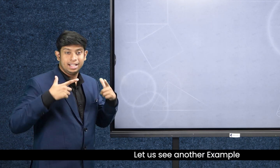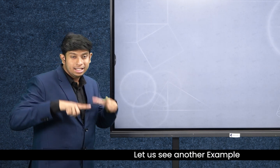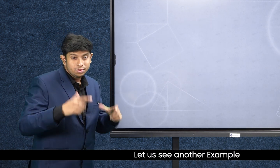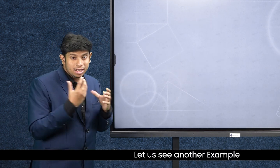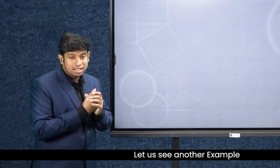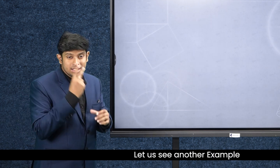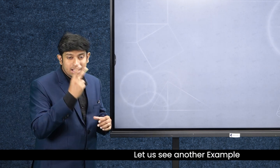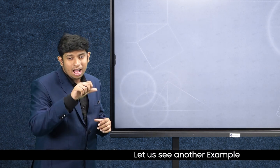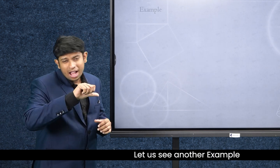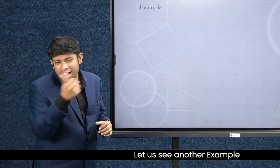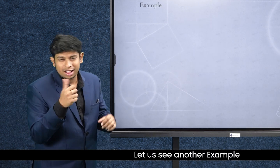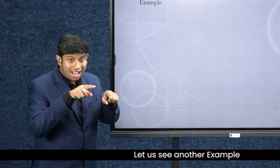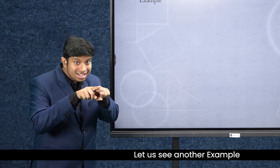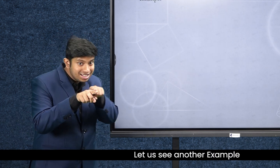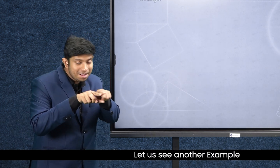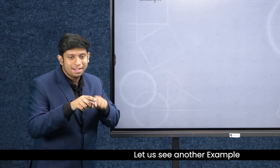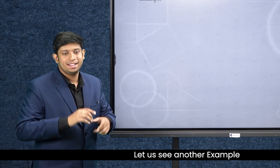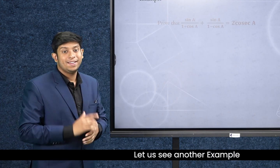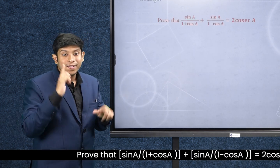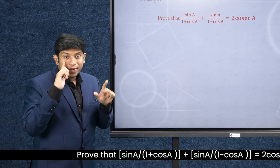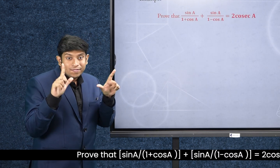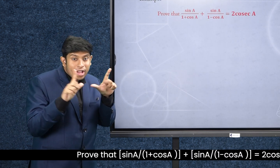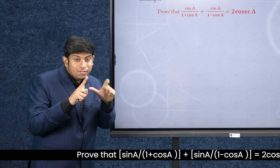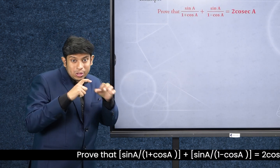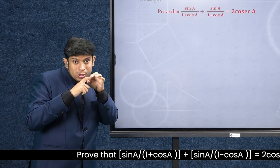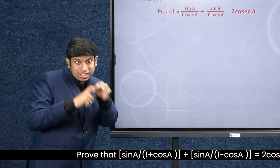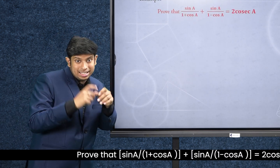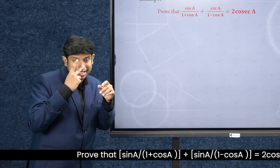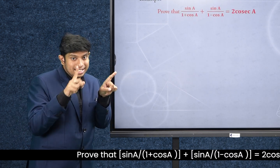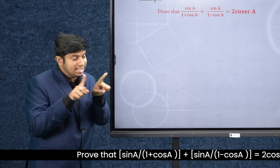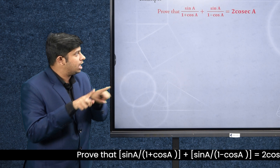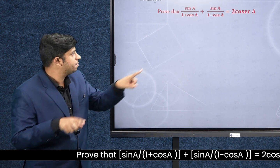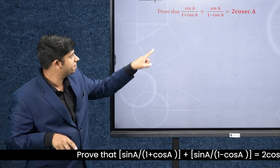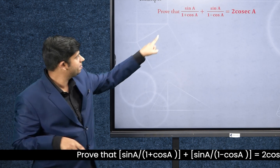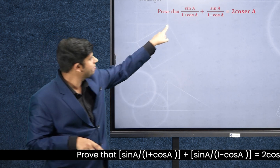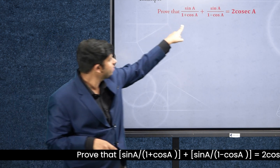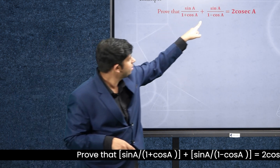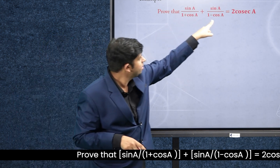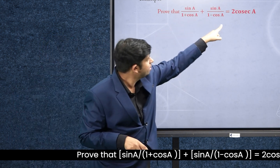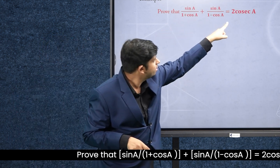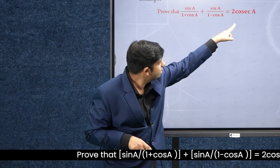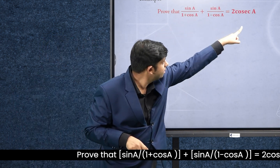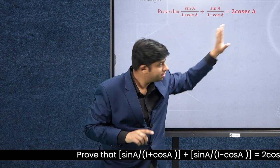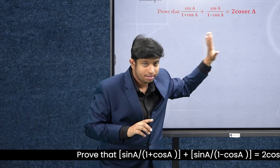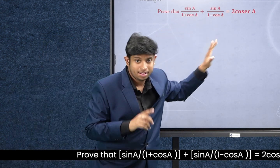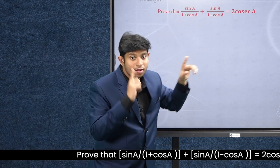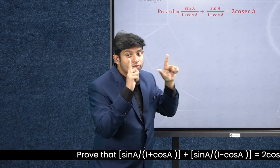Let us see another example. Prove that sin A by 1 plus cos A plus sin A by 1 minus cos A